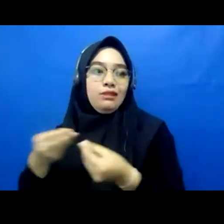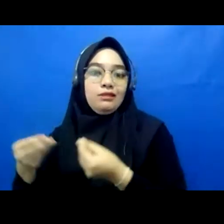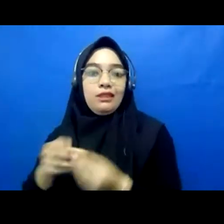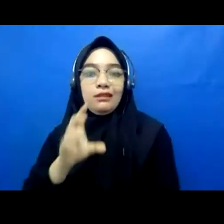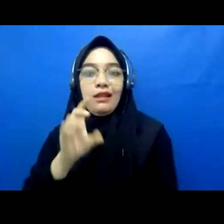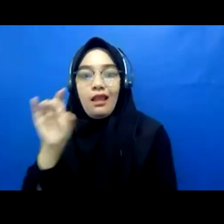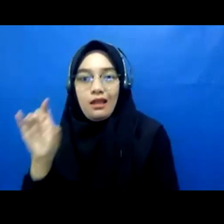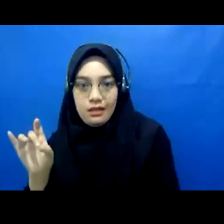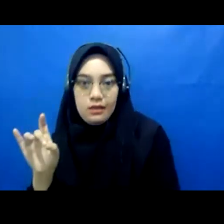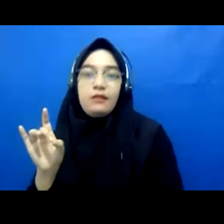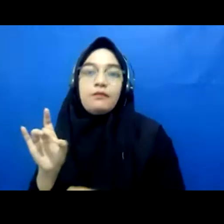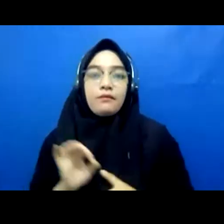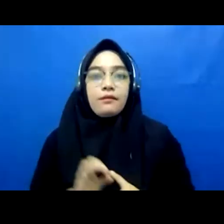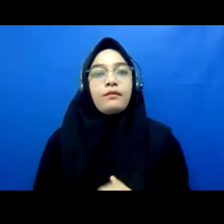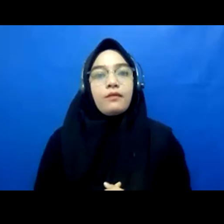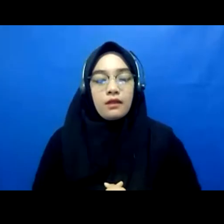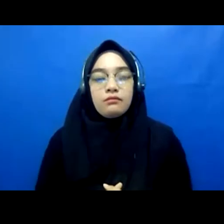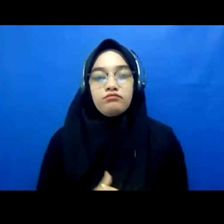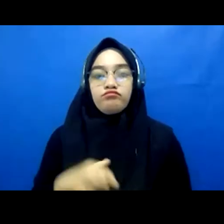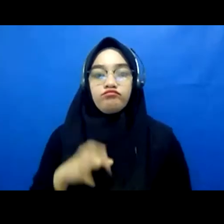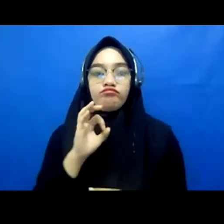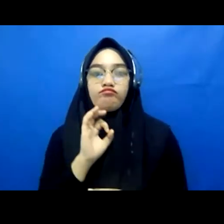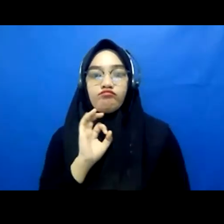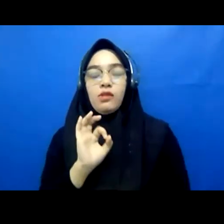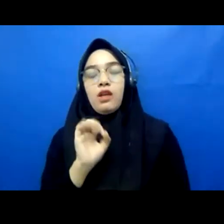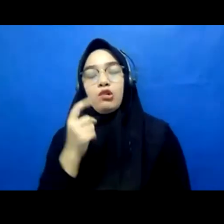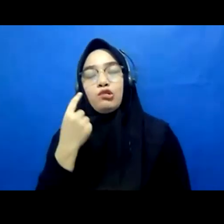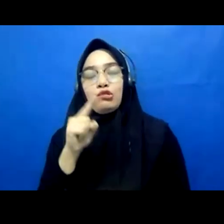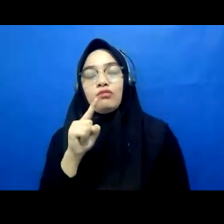Cambodian government have announced the national